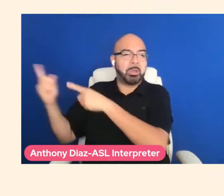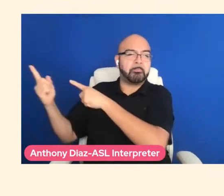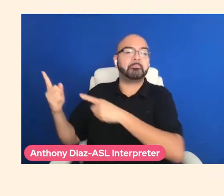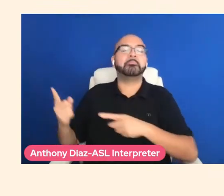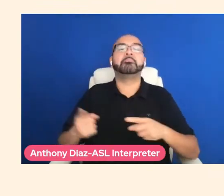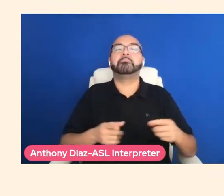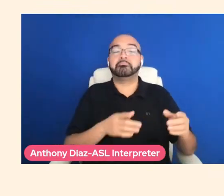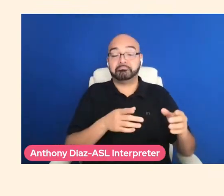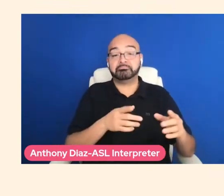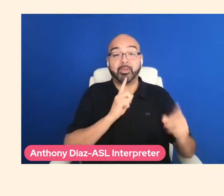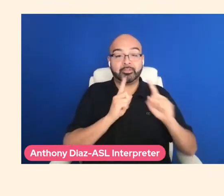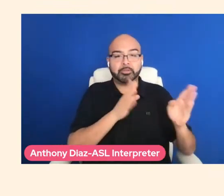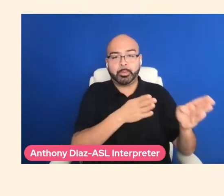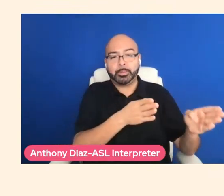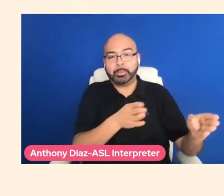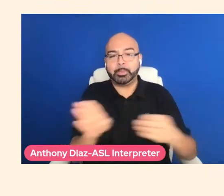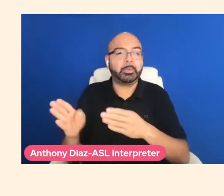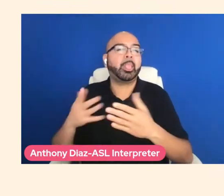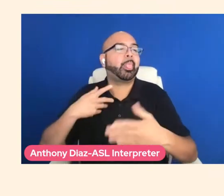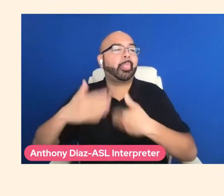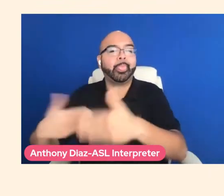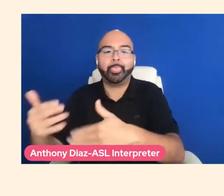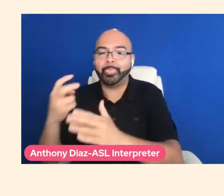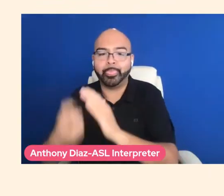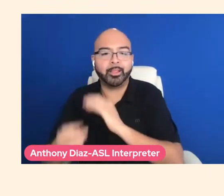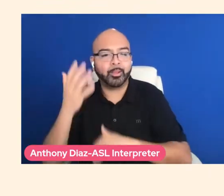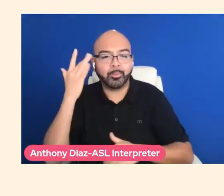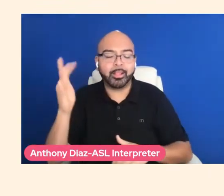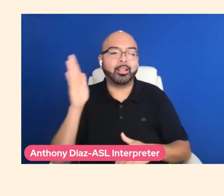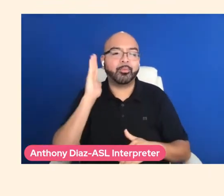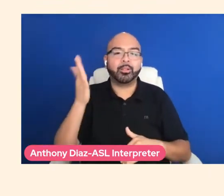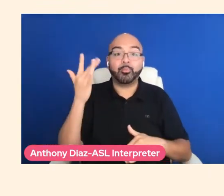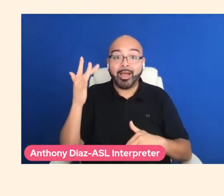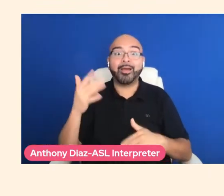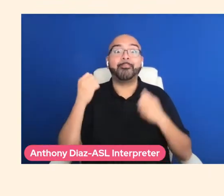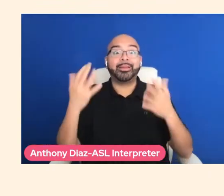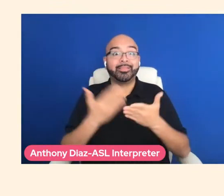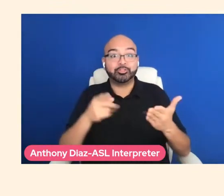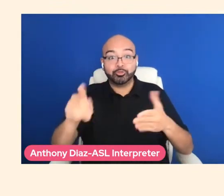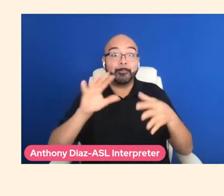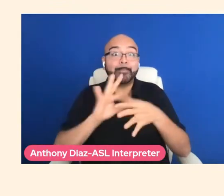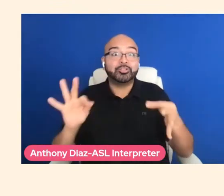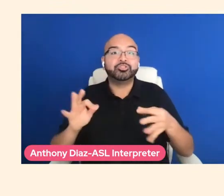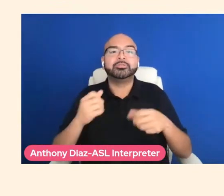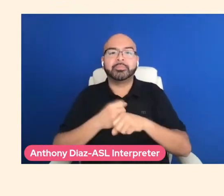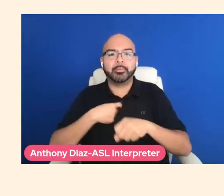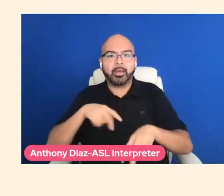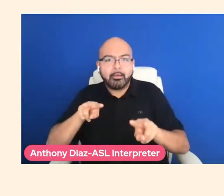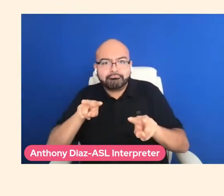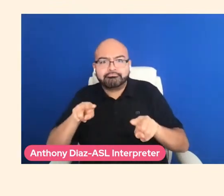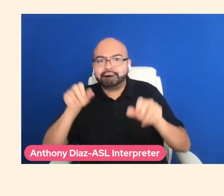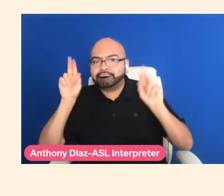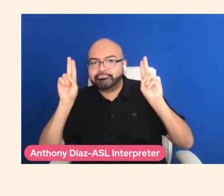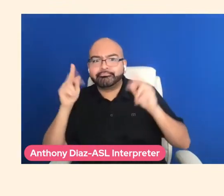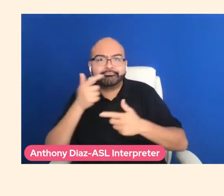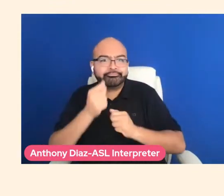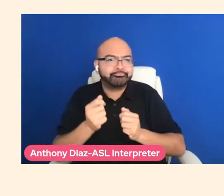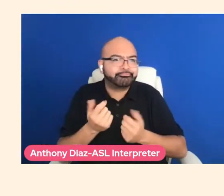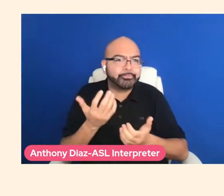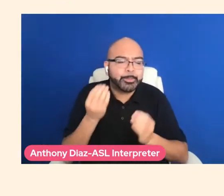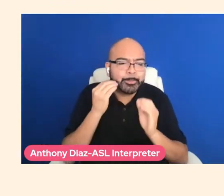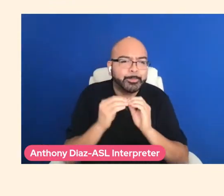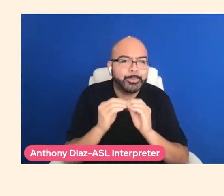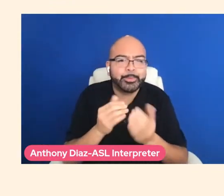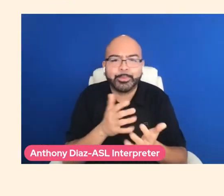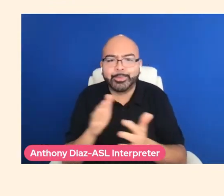because there were several things that you had mentioned that had my ears perked. So I'm really curious to learn a little bit more.